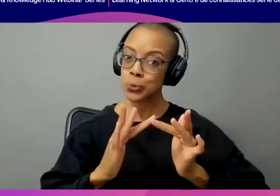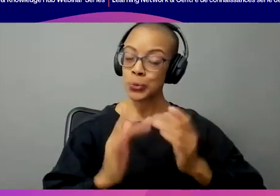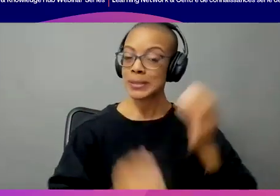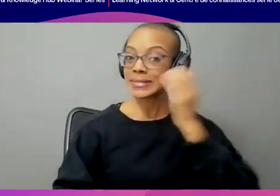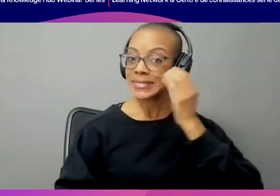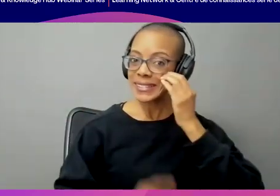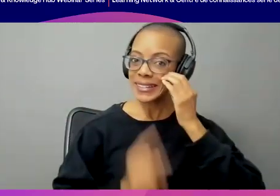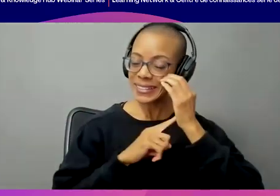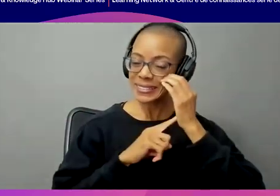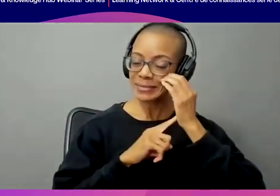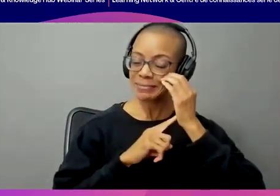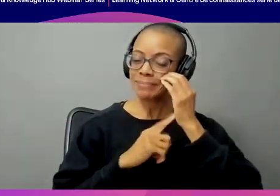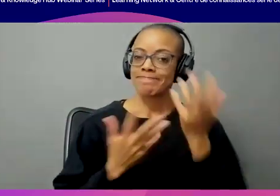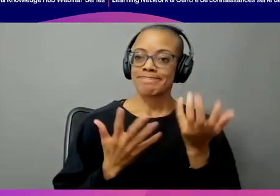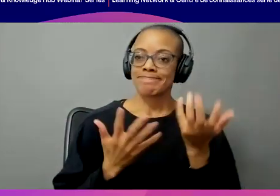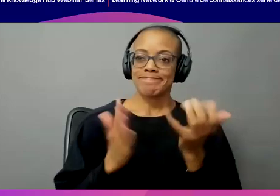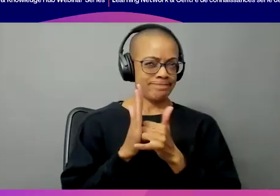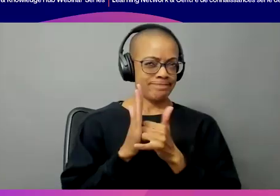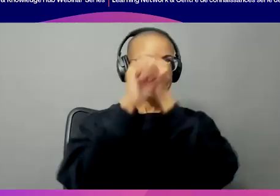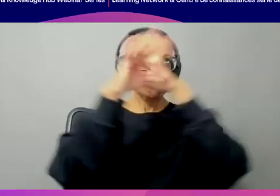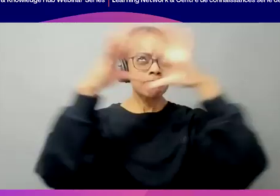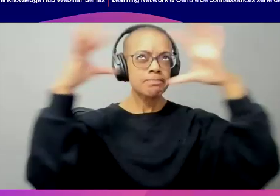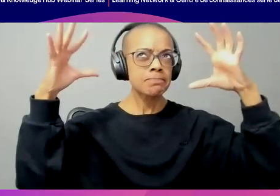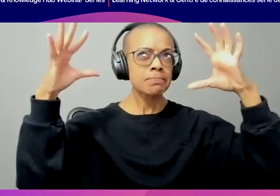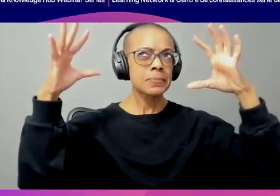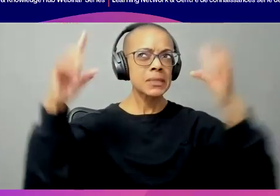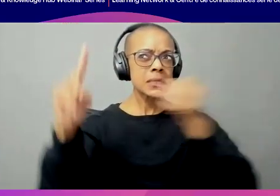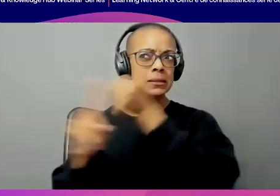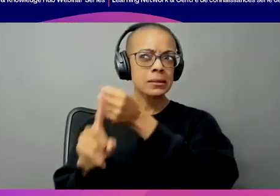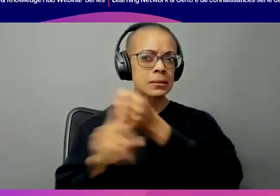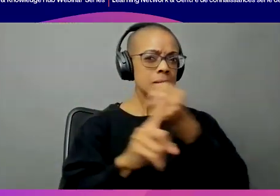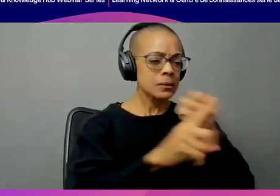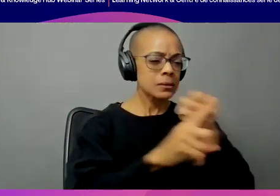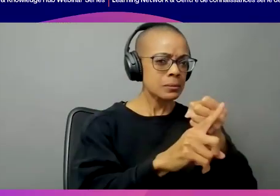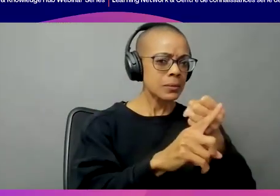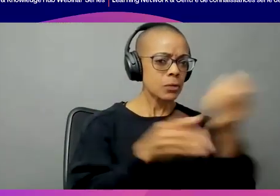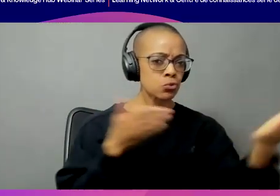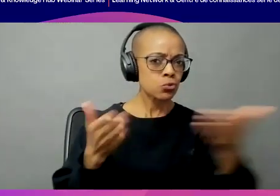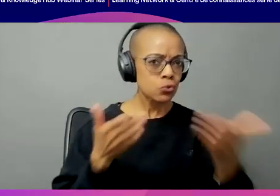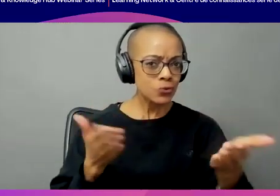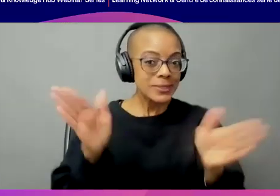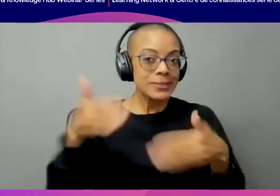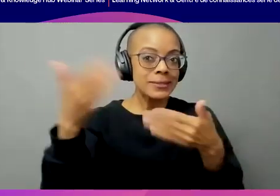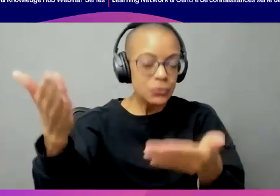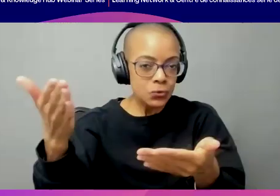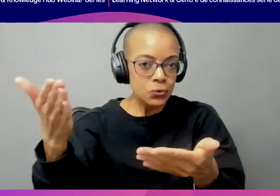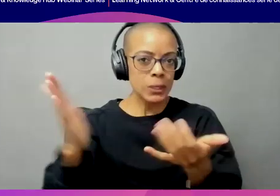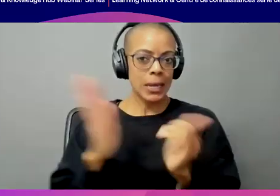services, how do we need to think about that? How does it impact service provisions? What kind